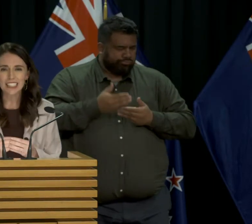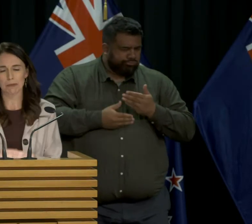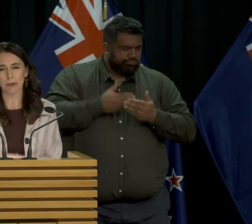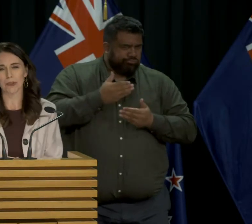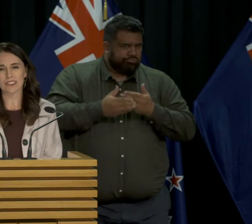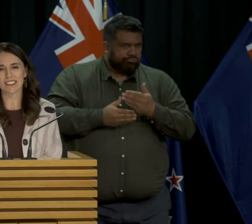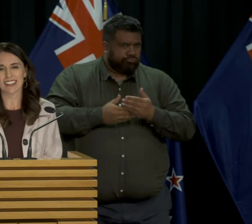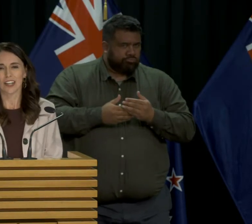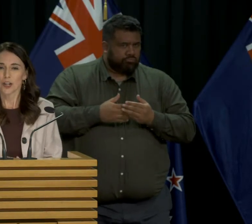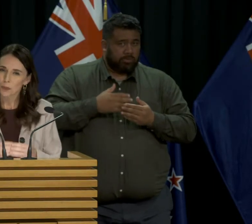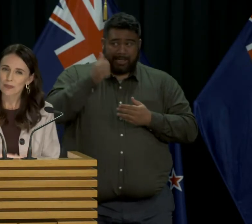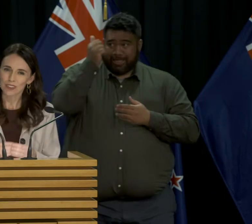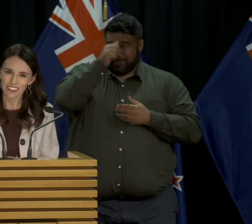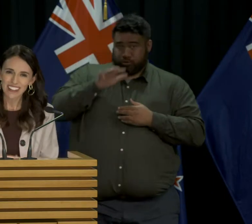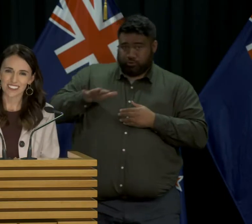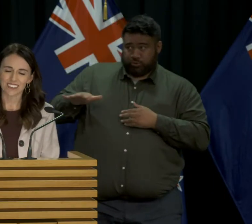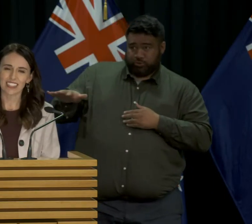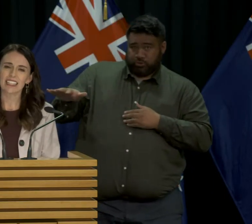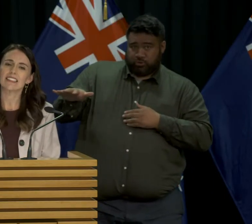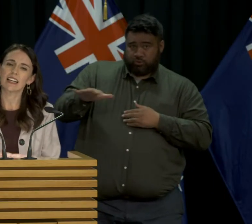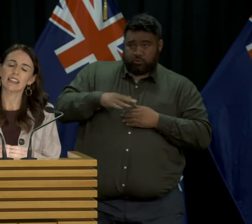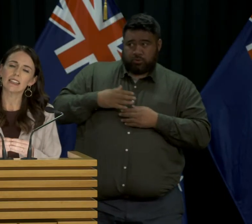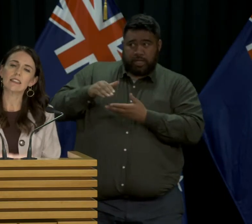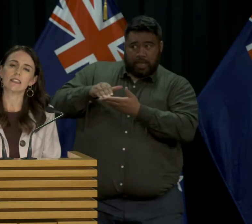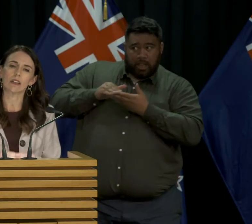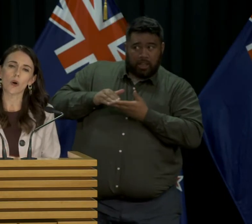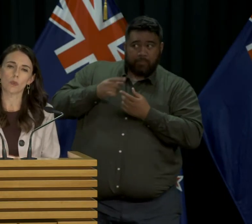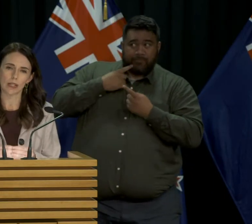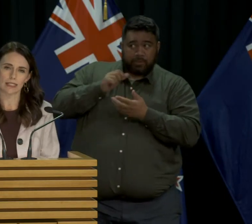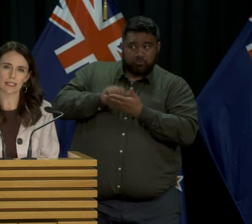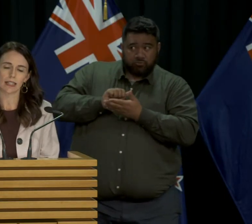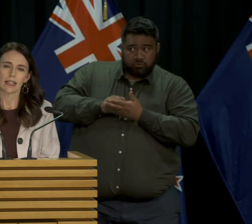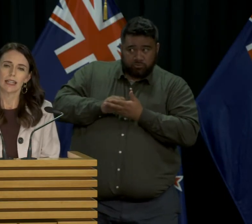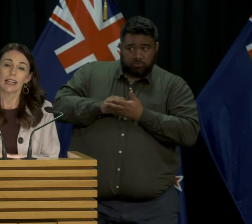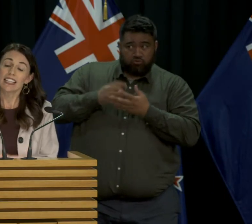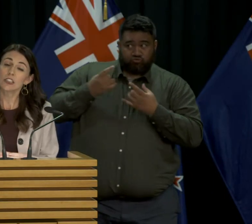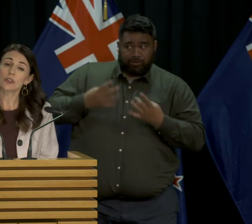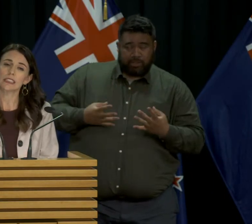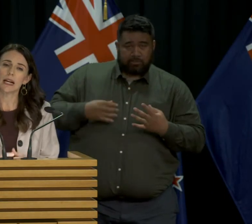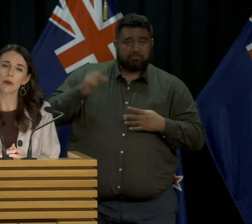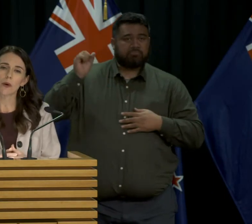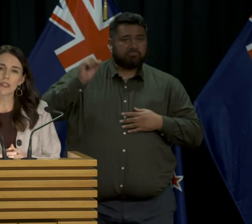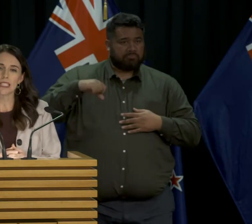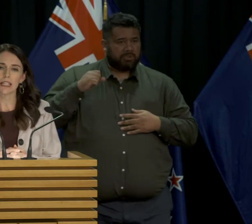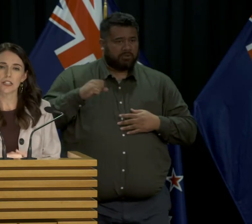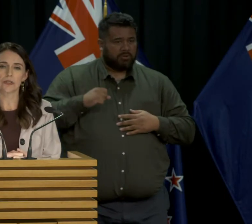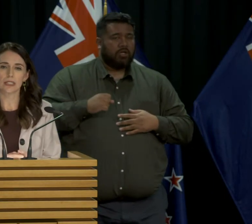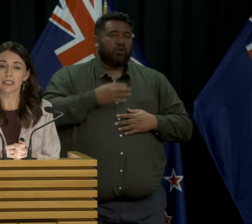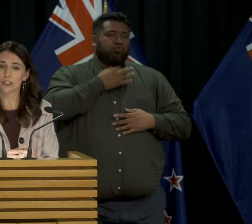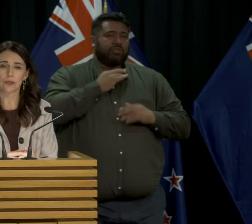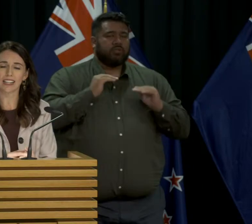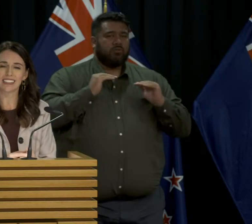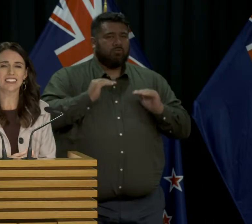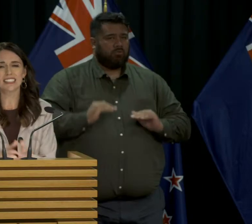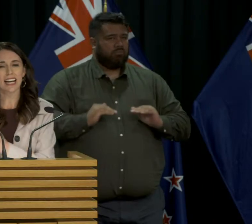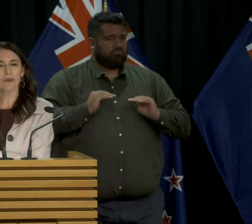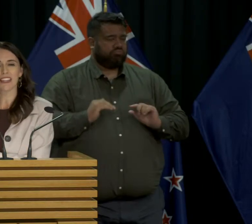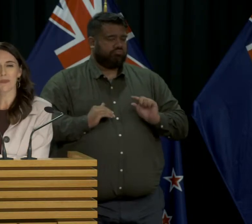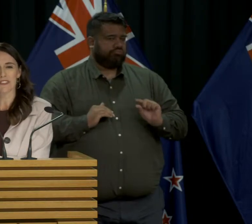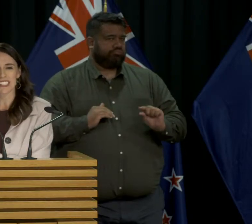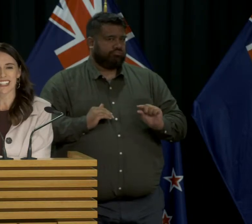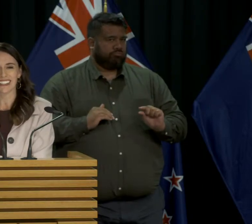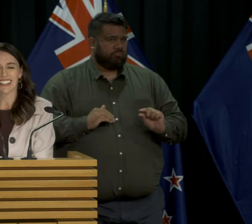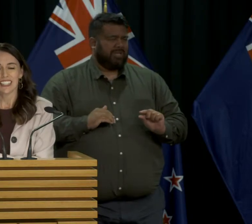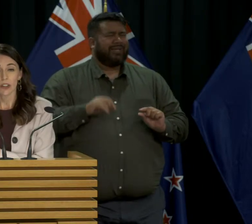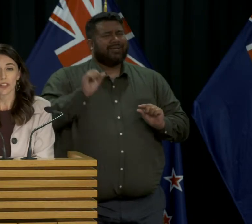our experts who we rely on, is that it is low risk. Now, that's not to say we won't see issues in Australia in the same